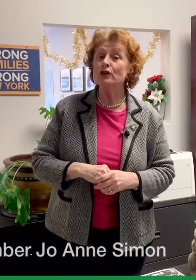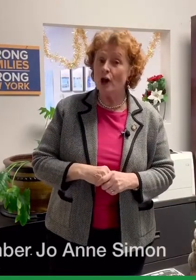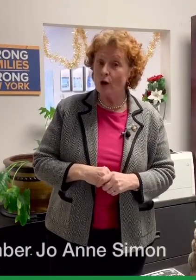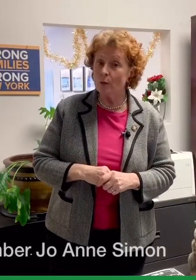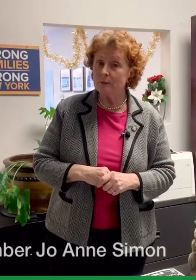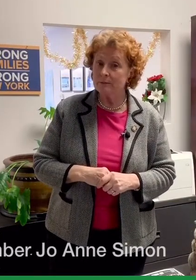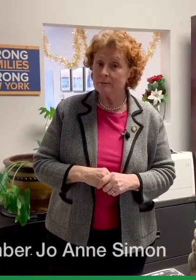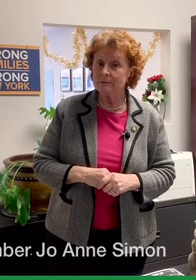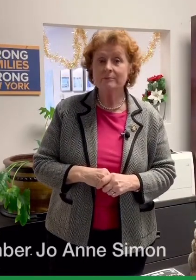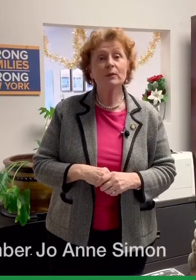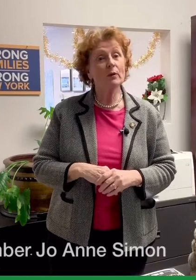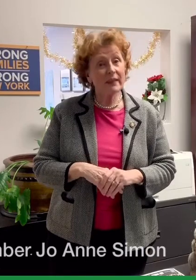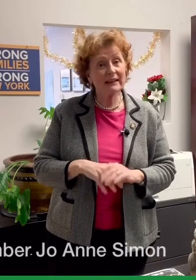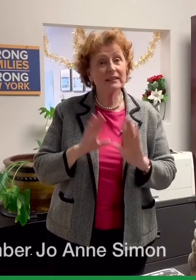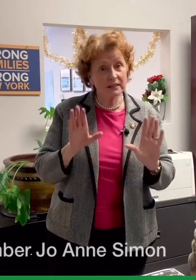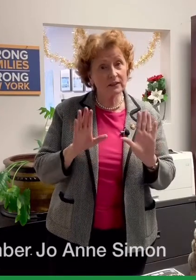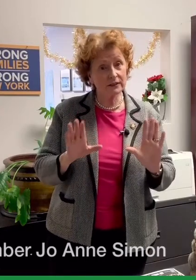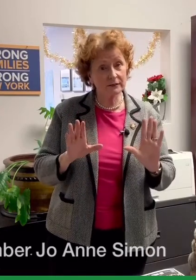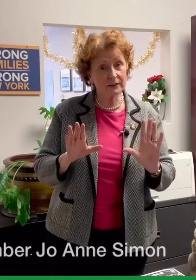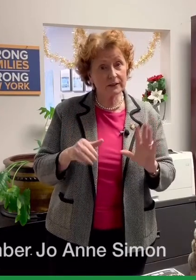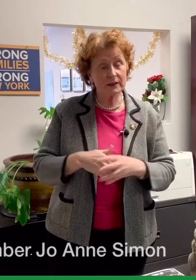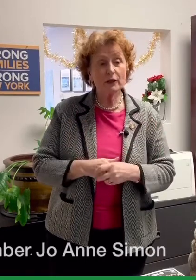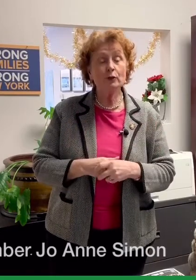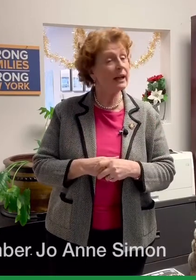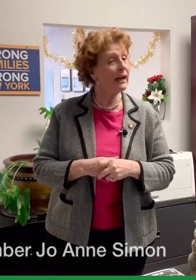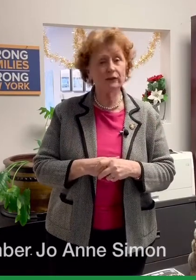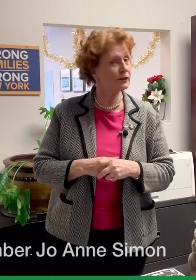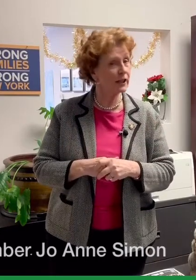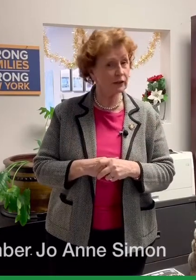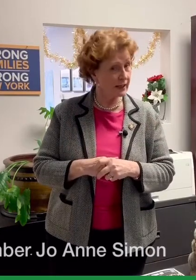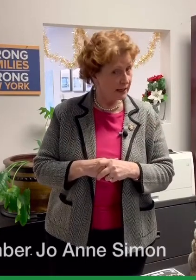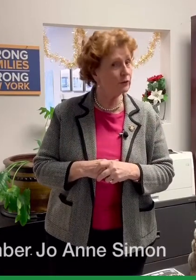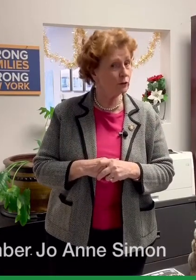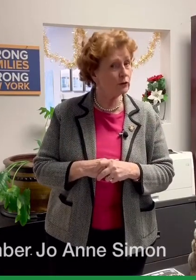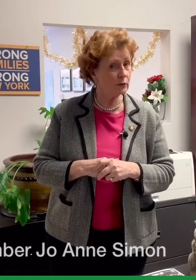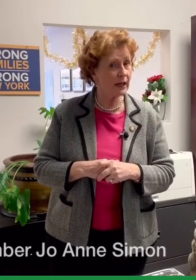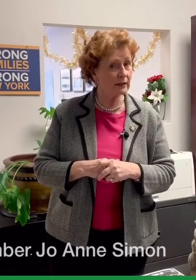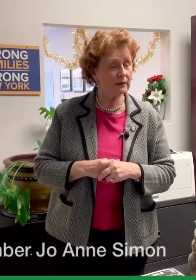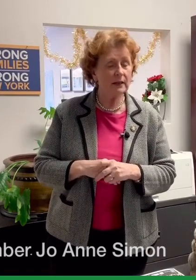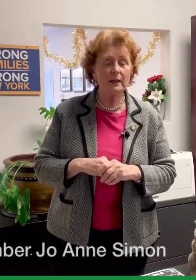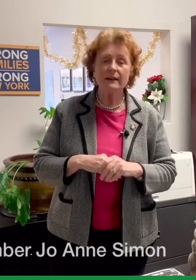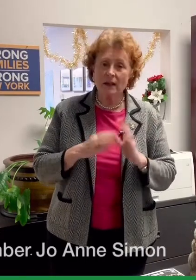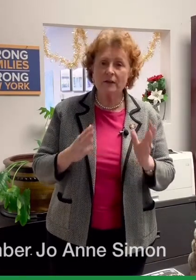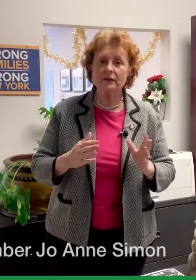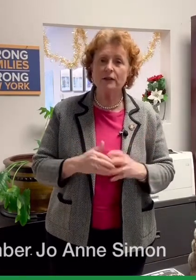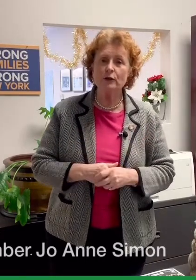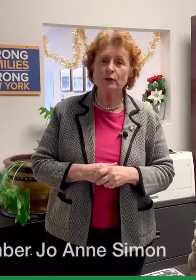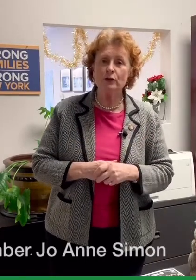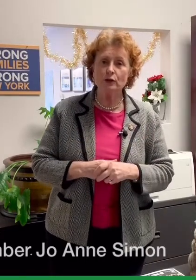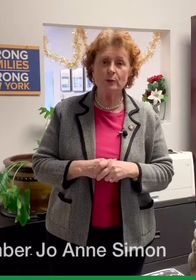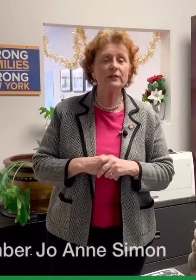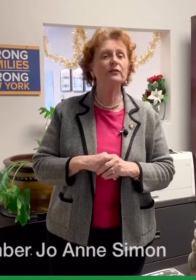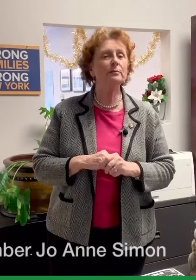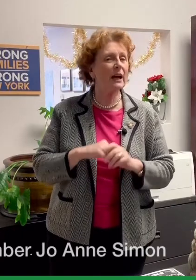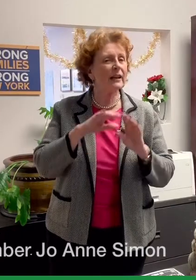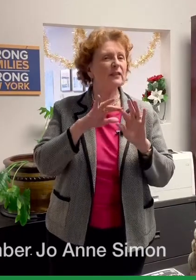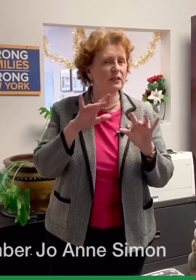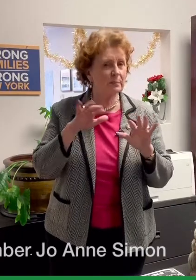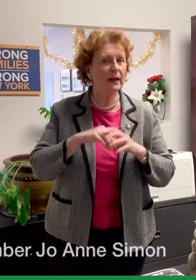no. Well, that's a little different. You can just shake your head. You could do that. The other thing you can do is kind of spell the